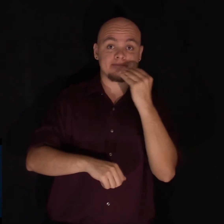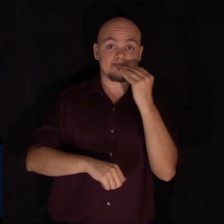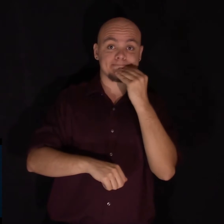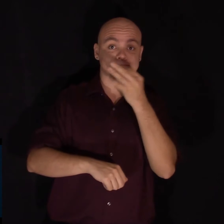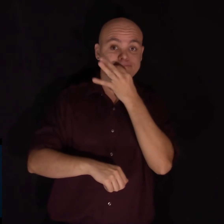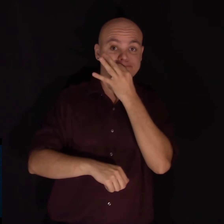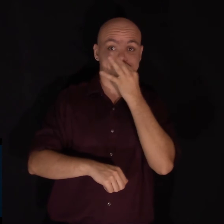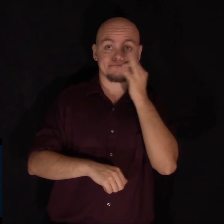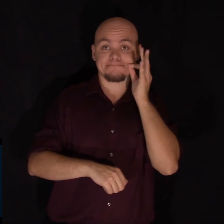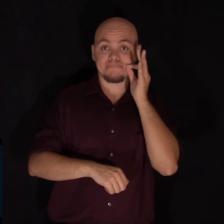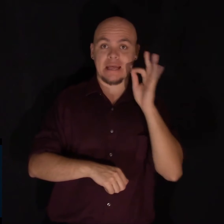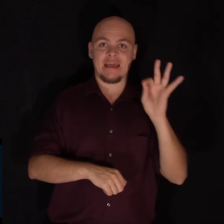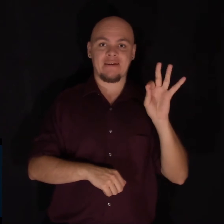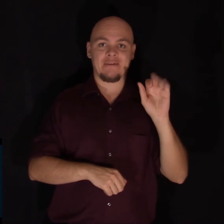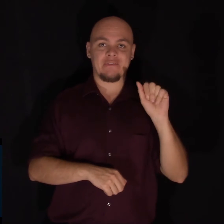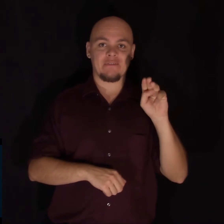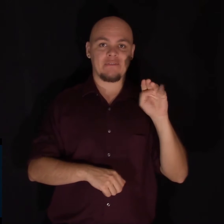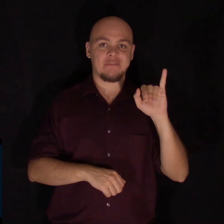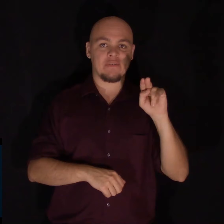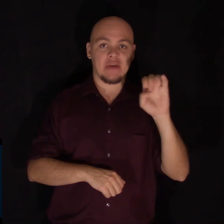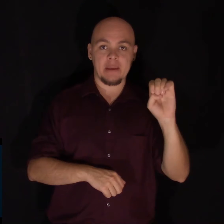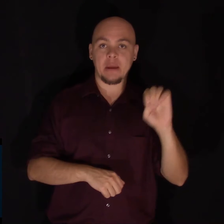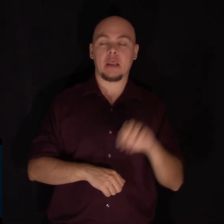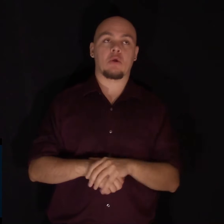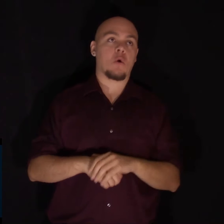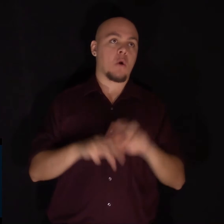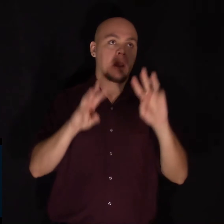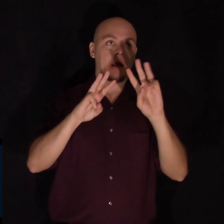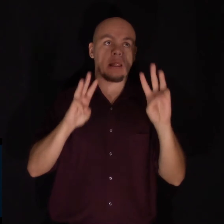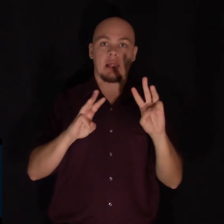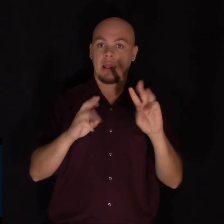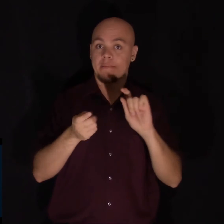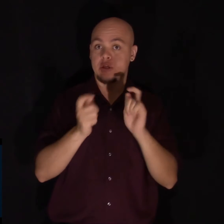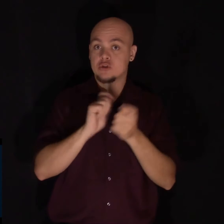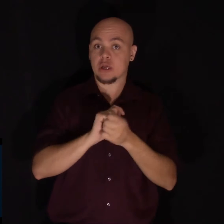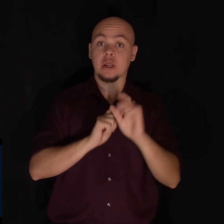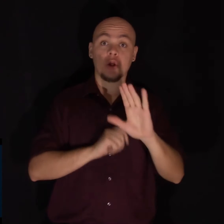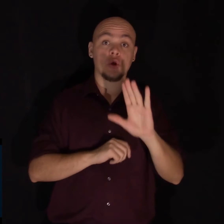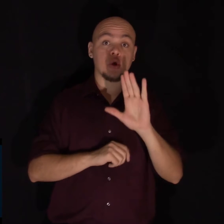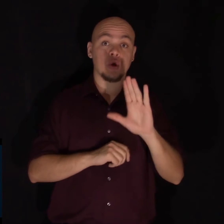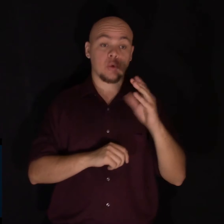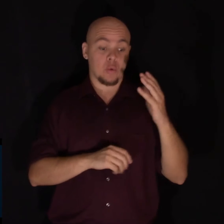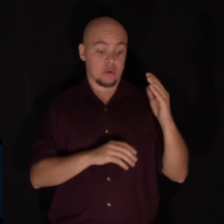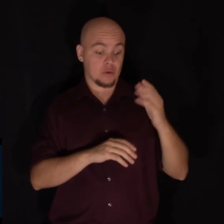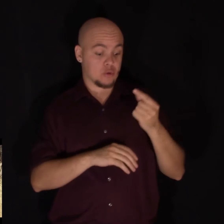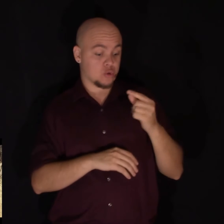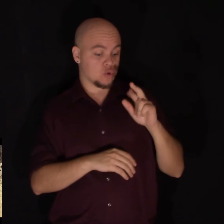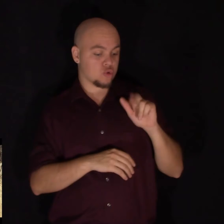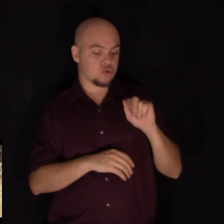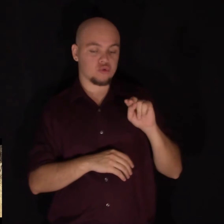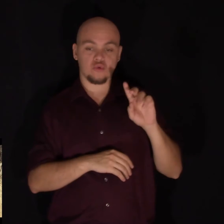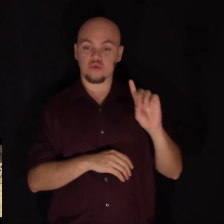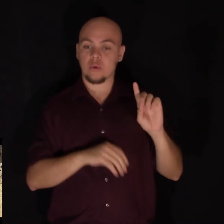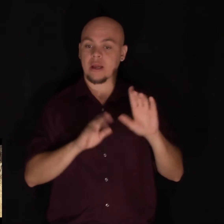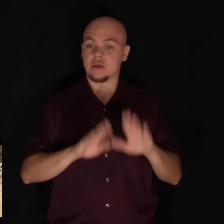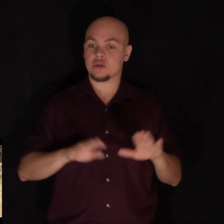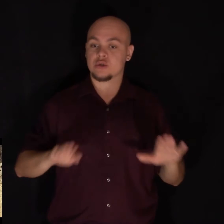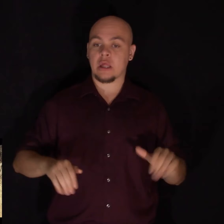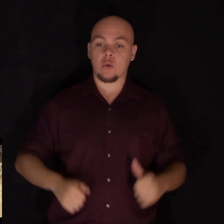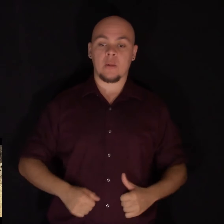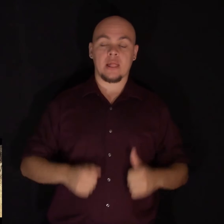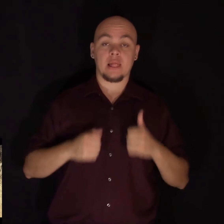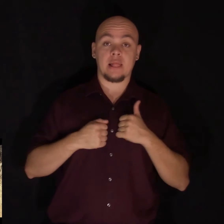climate change or some other catastrophe, and that your grandchildren or their grandchildren are very likely to live like